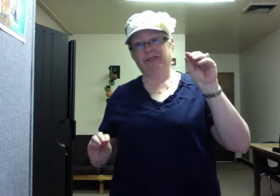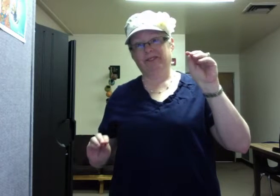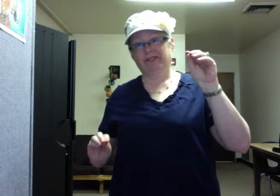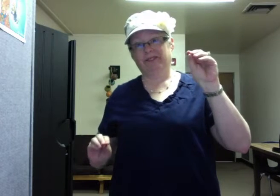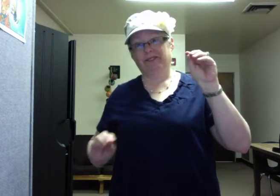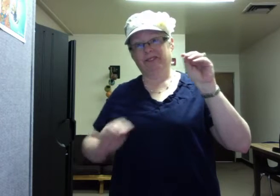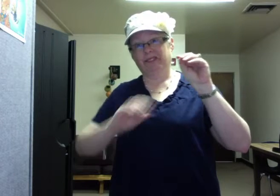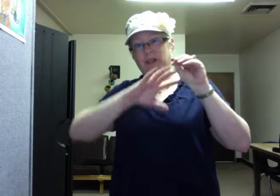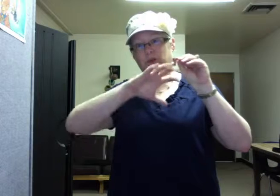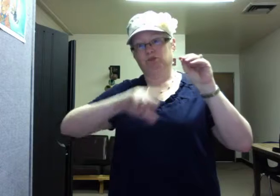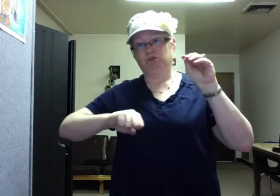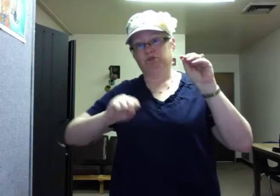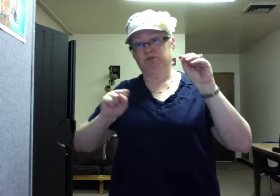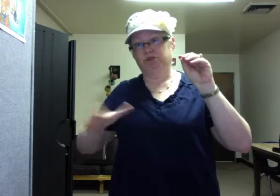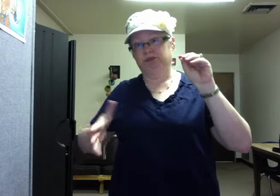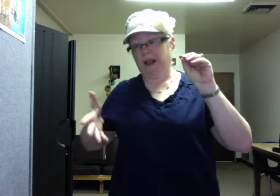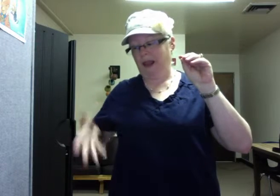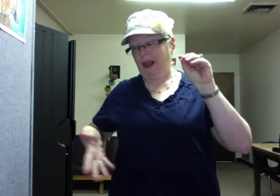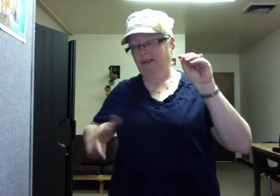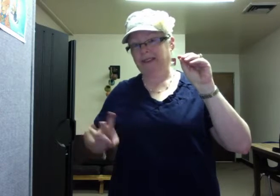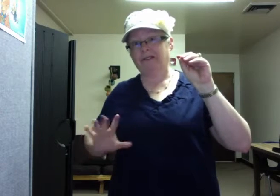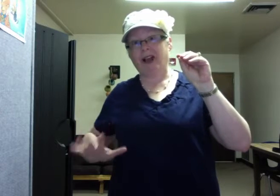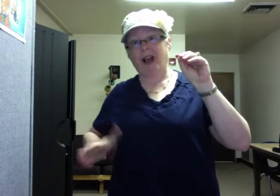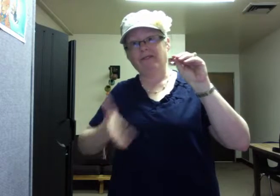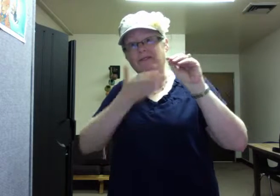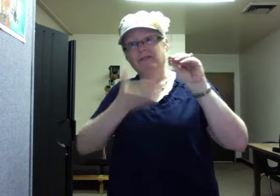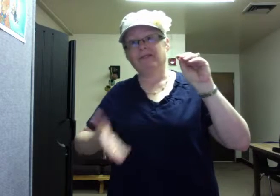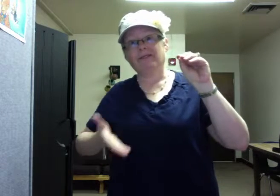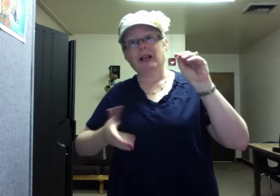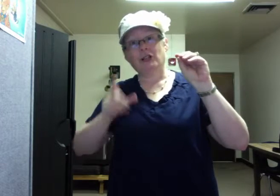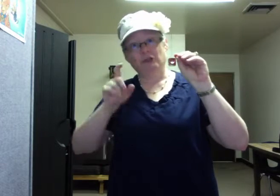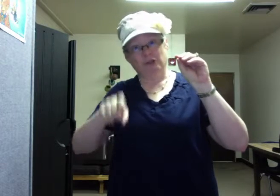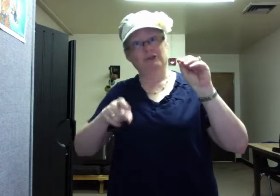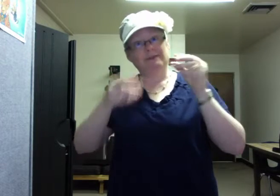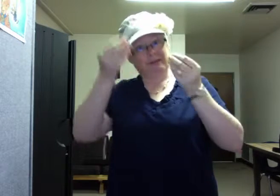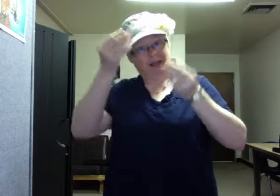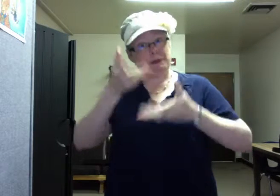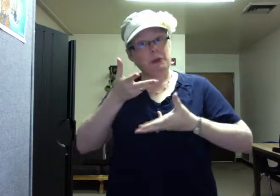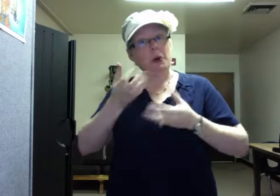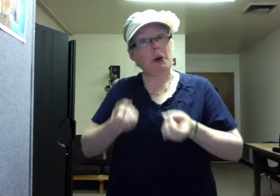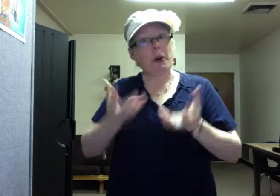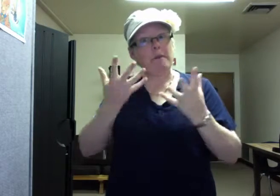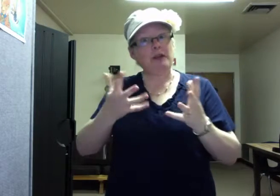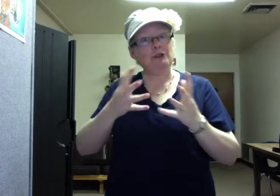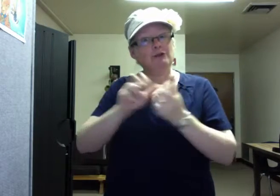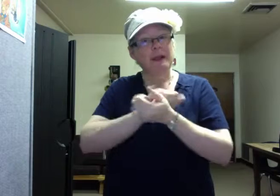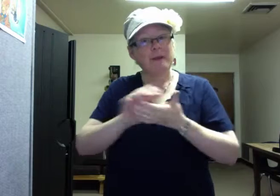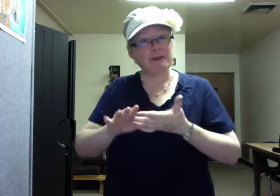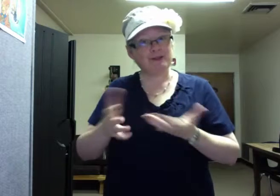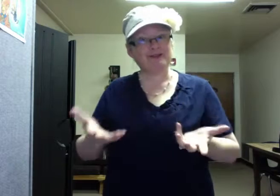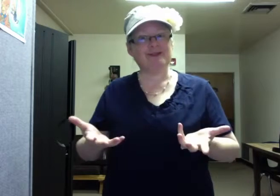75, and that should give us our scratched or damaged. All right, so let's subtract. 6 minus 5?